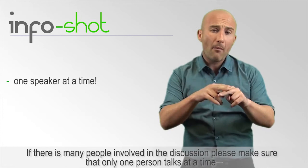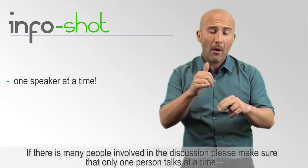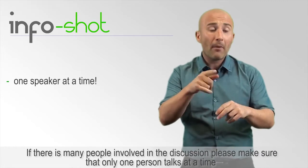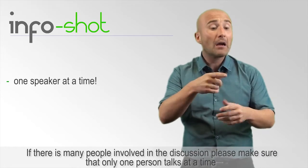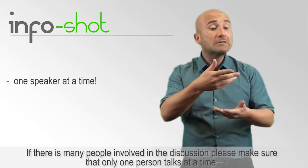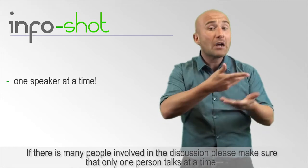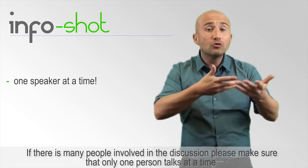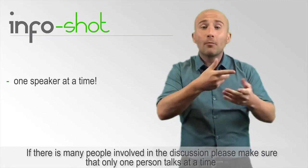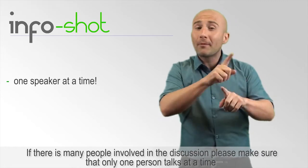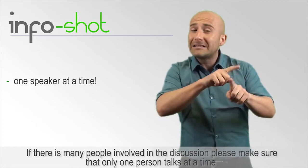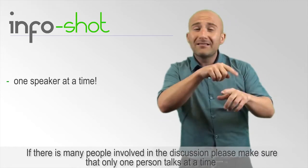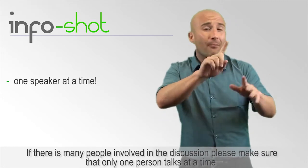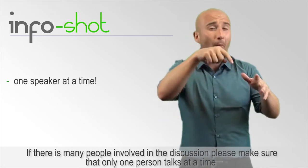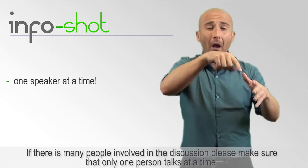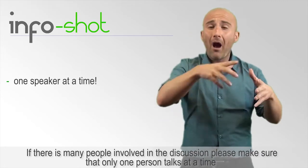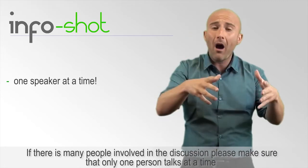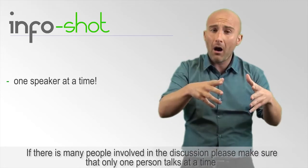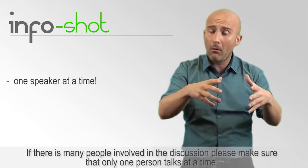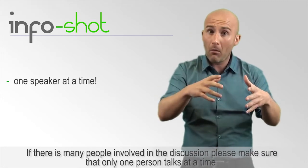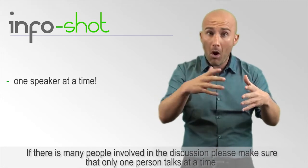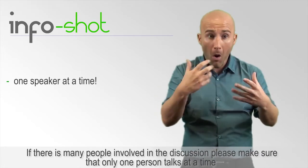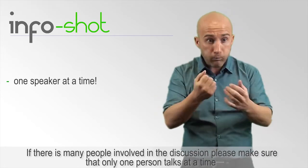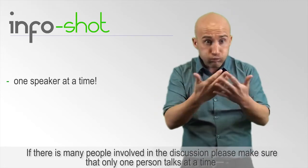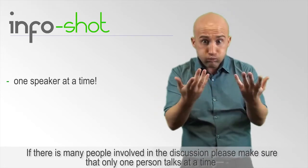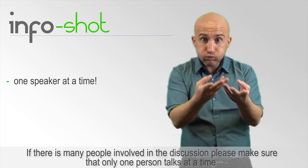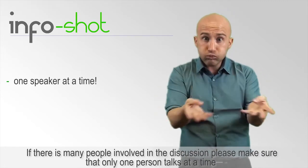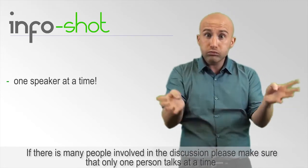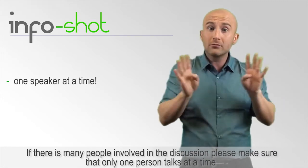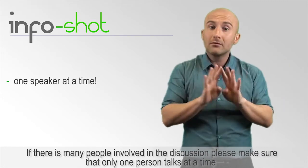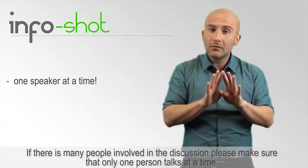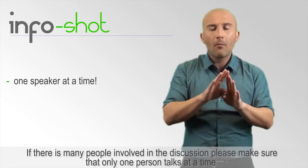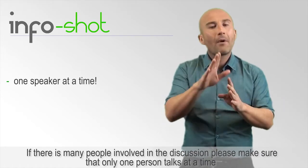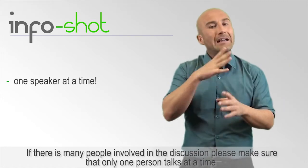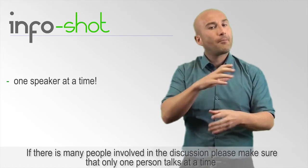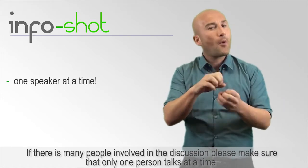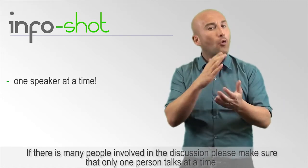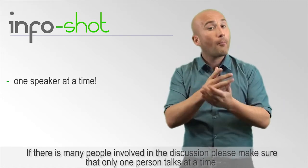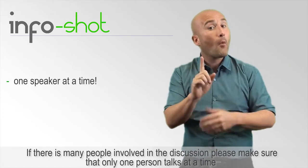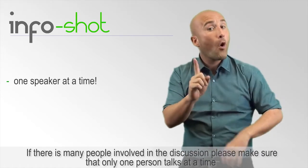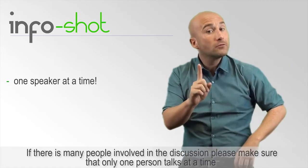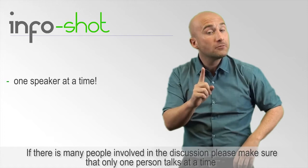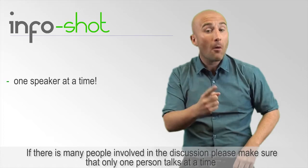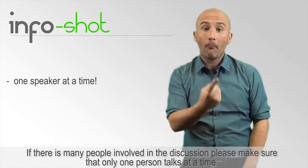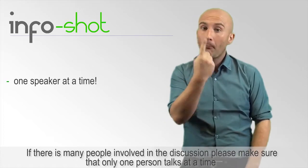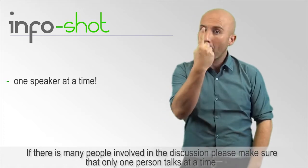If there is many people involved in the discussion, please make sure that only one person talks at a time.